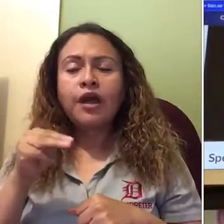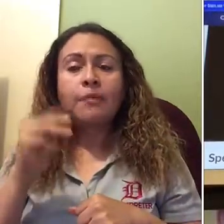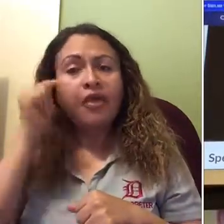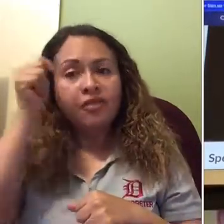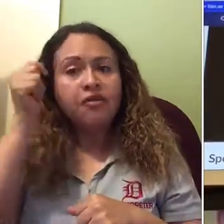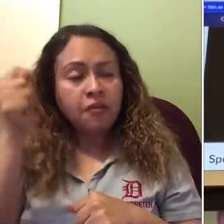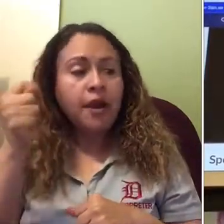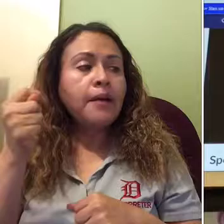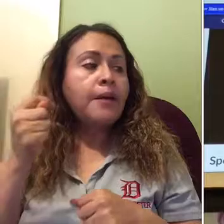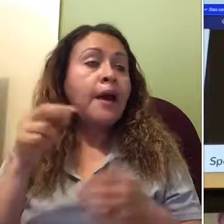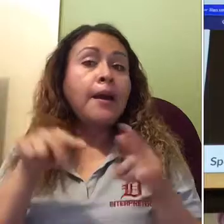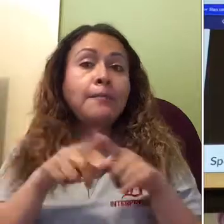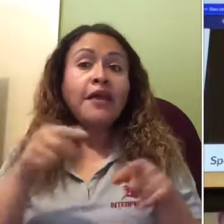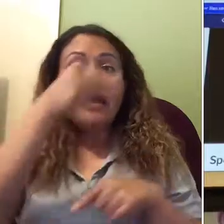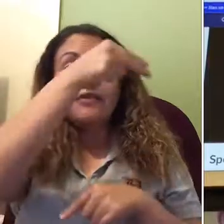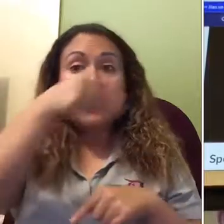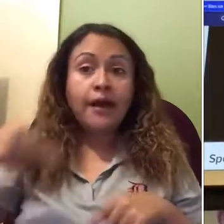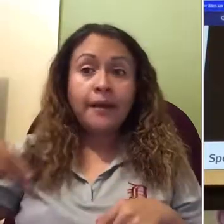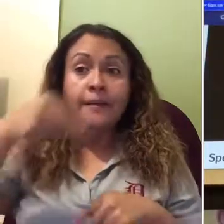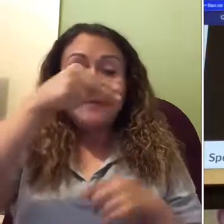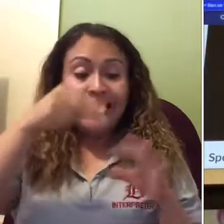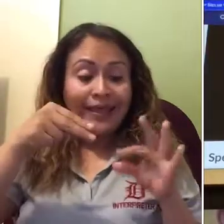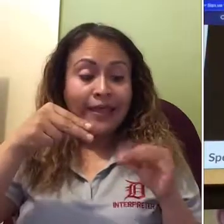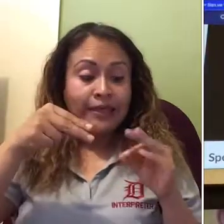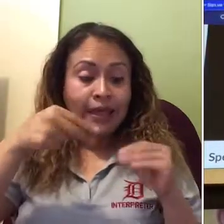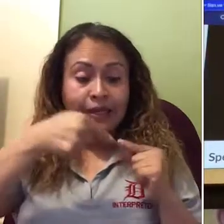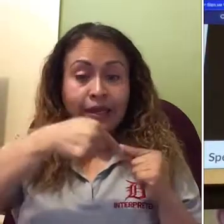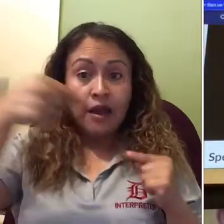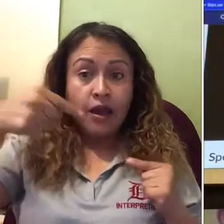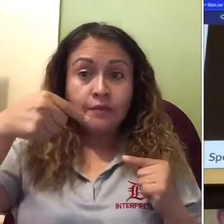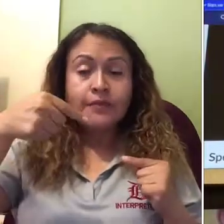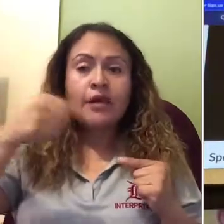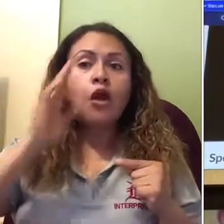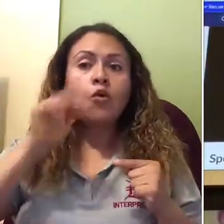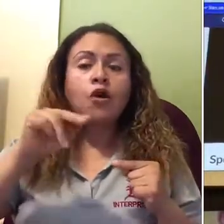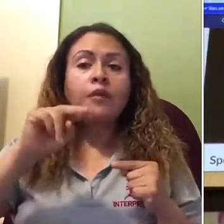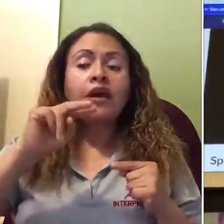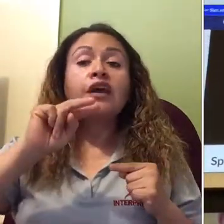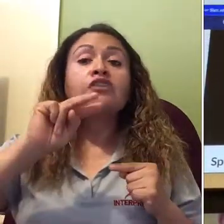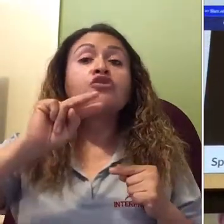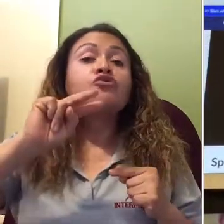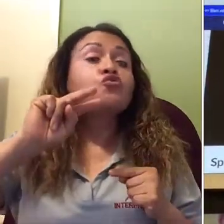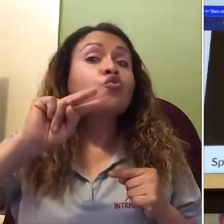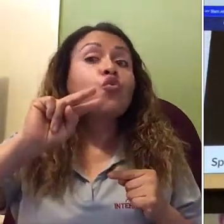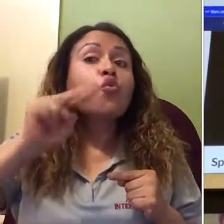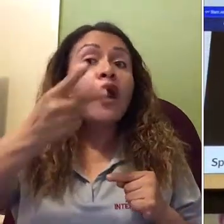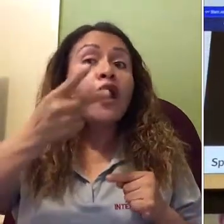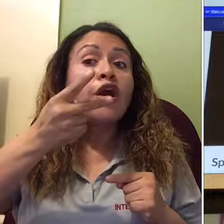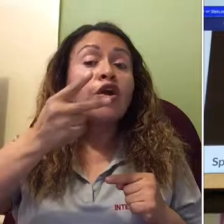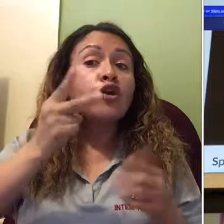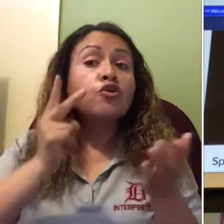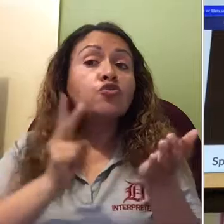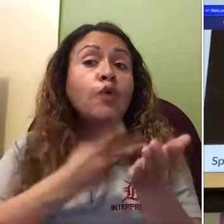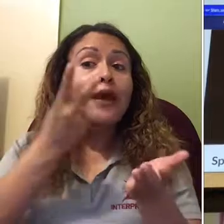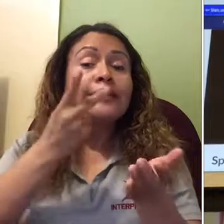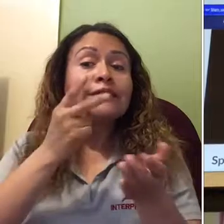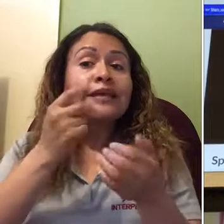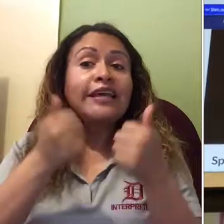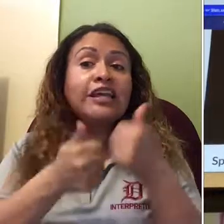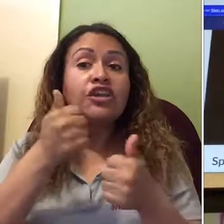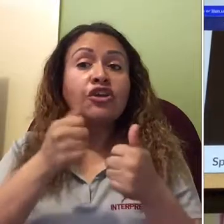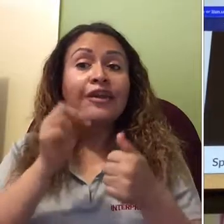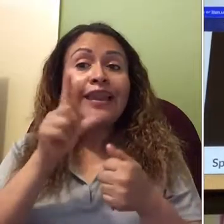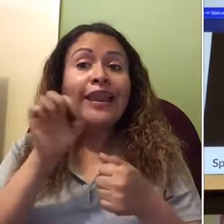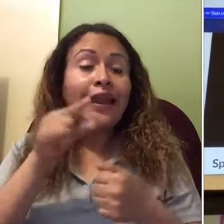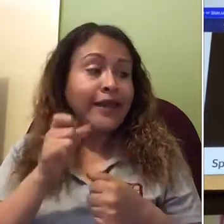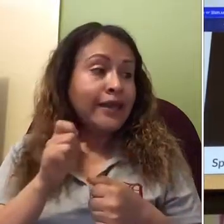know, that the hypotenuse here, the side opposite the 90-degree side, is just going to be square root of 2 times the length of either of the legs. So it's going to